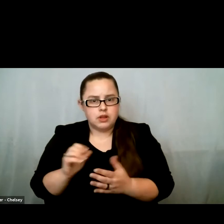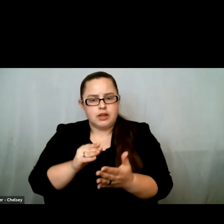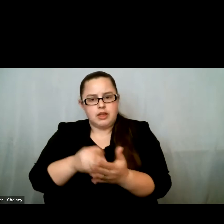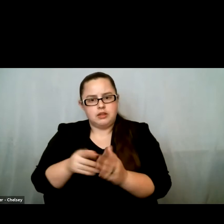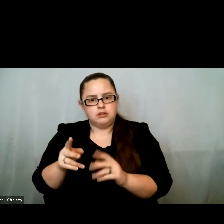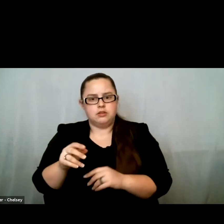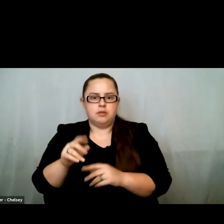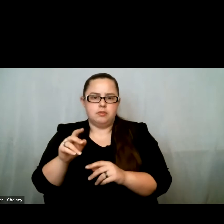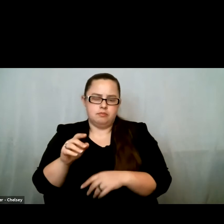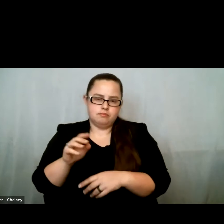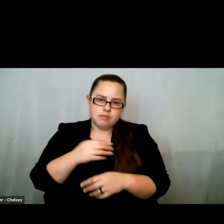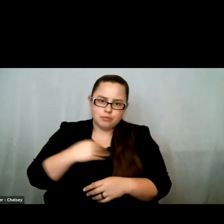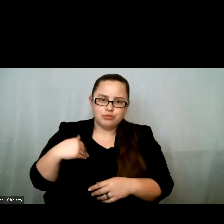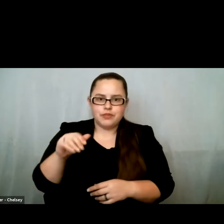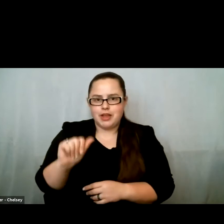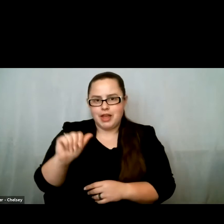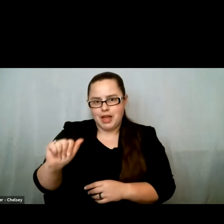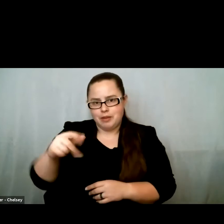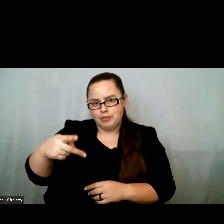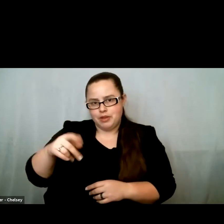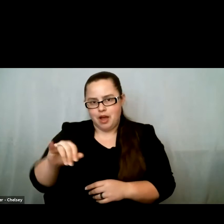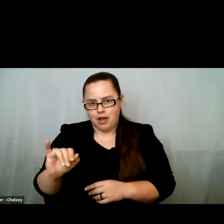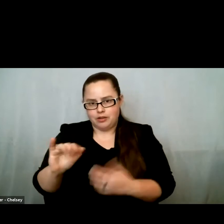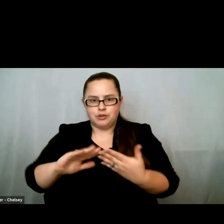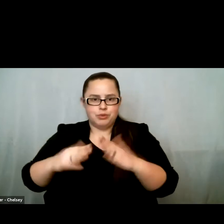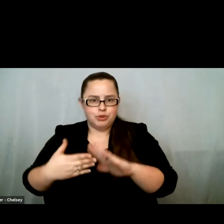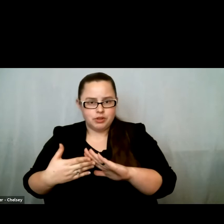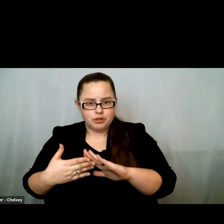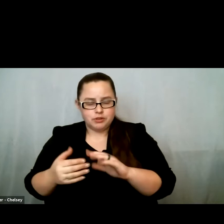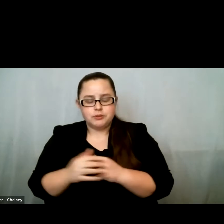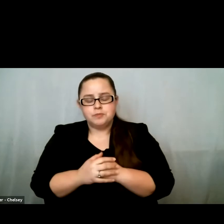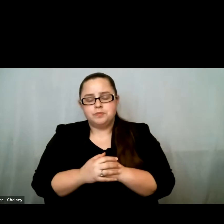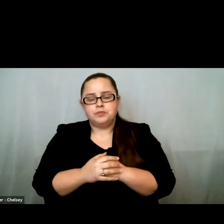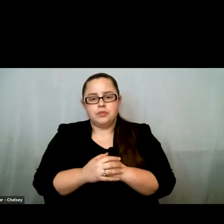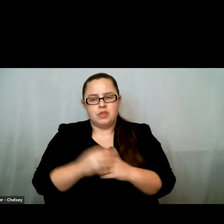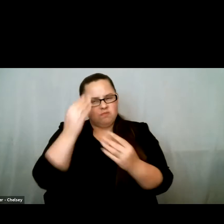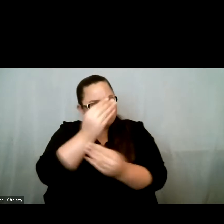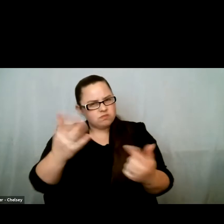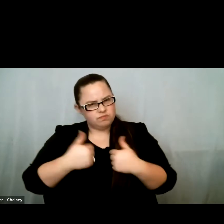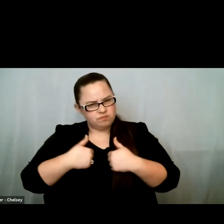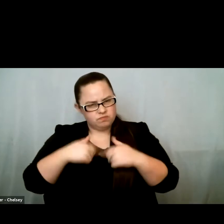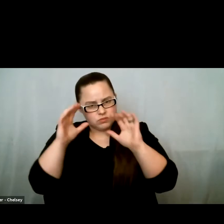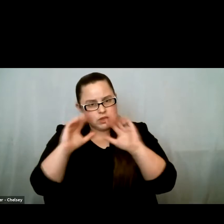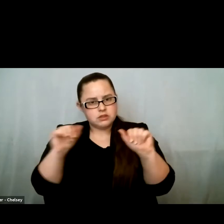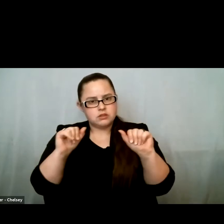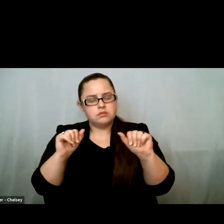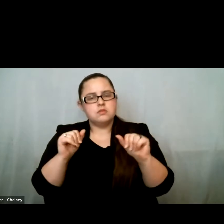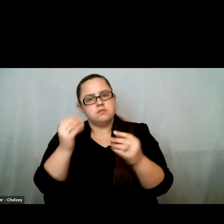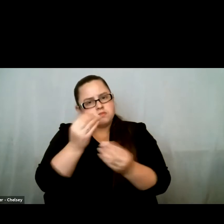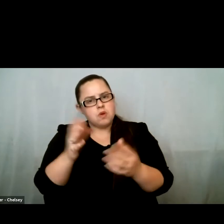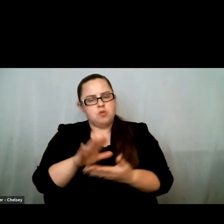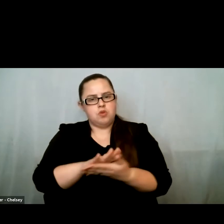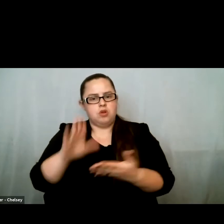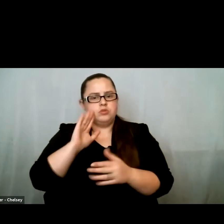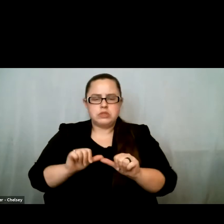the AAPI community. I just want you to know, as your president, that the college will continue to support